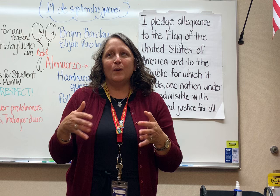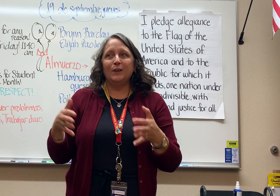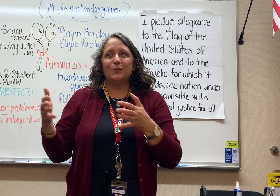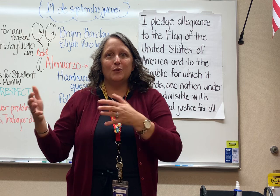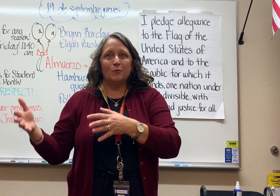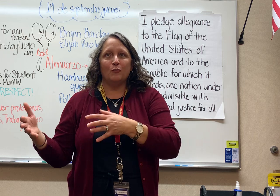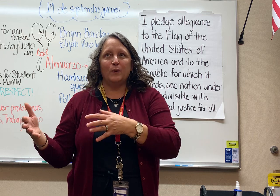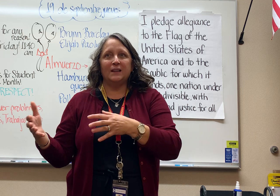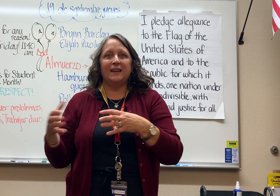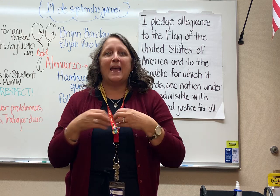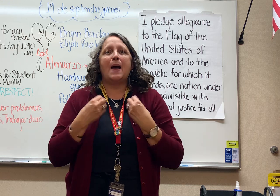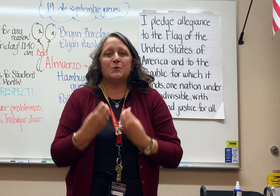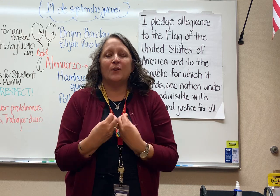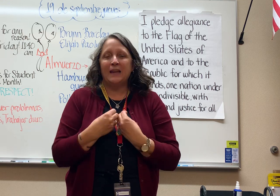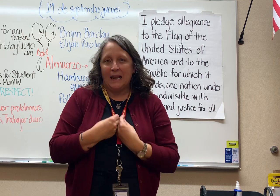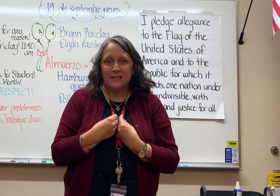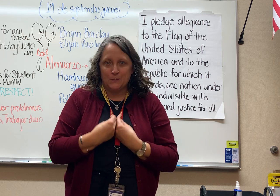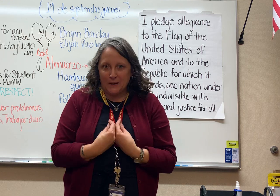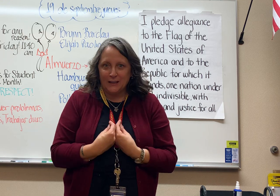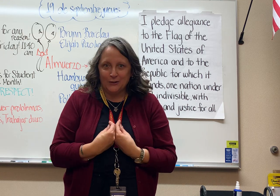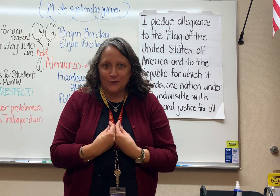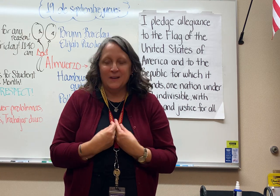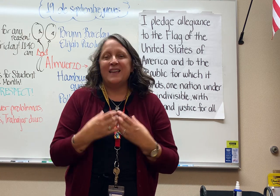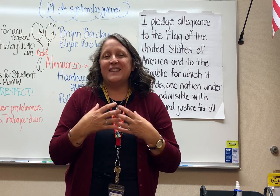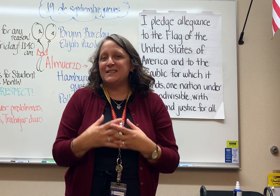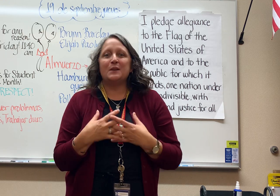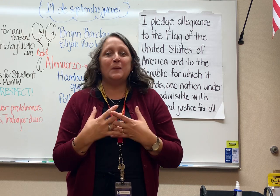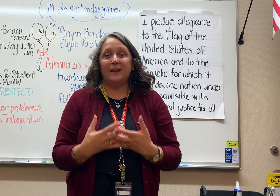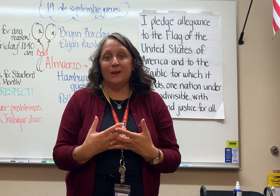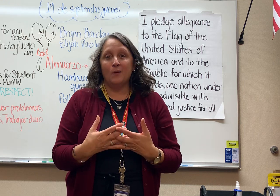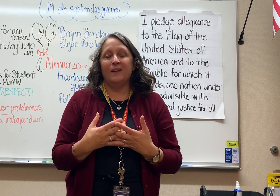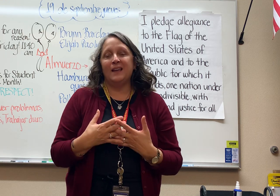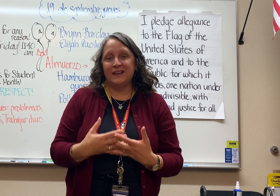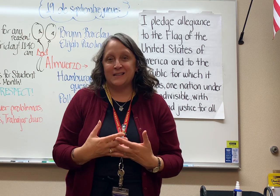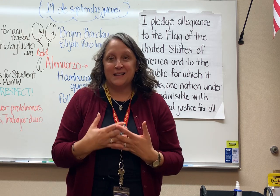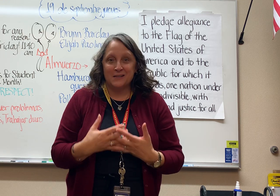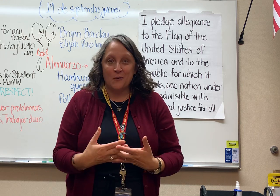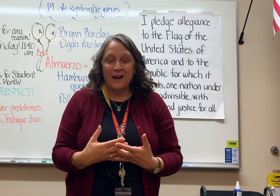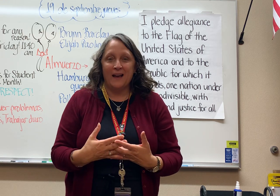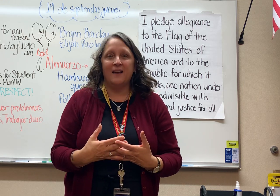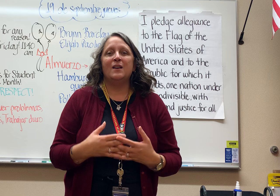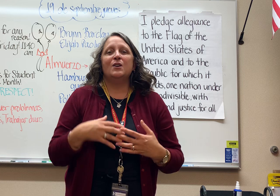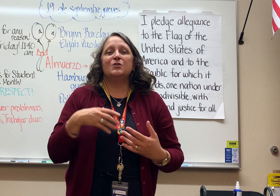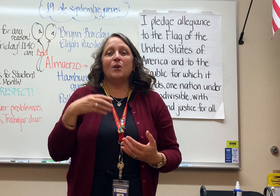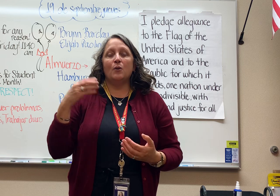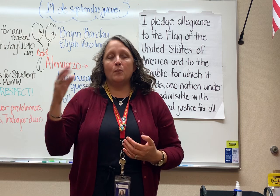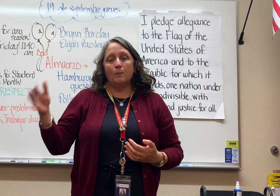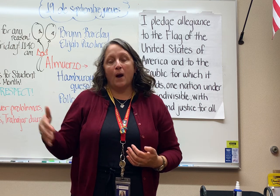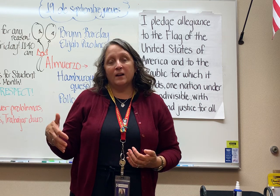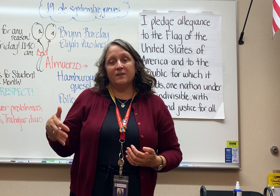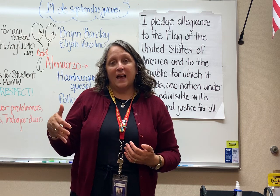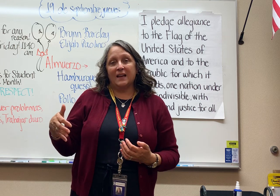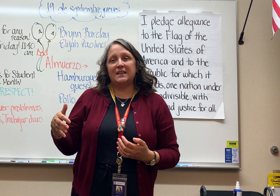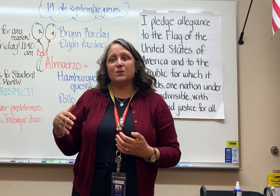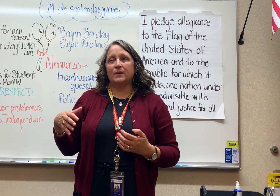you really capturing el espíritu de ser bilingüe en esta escuela? So part of that is going to